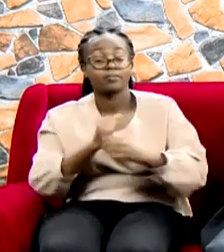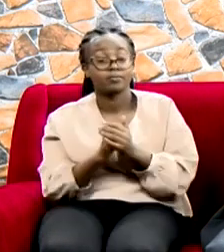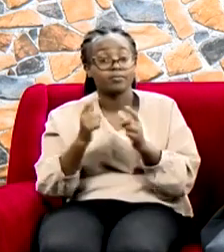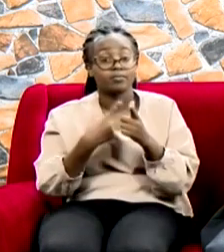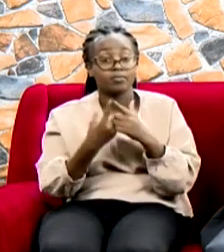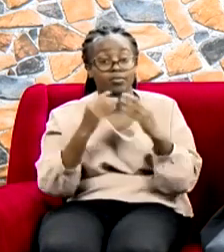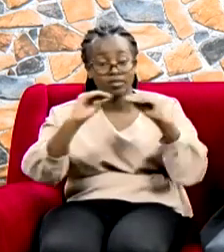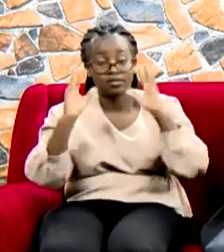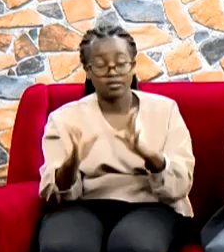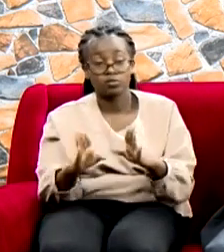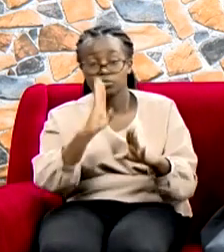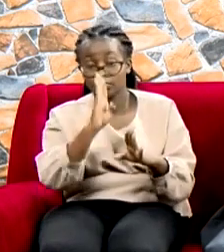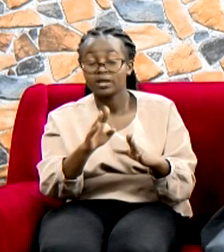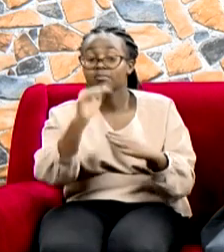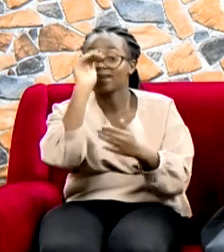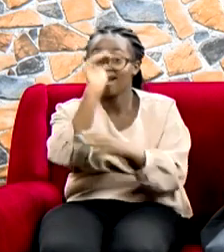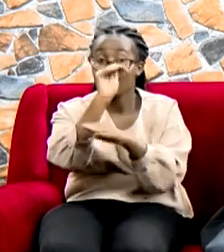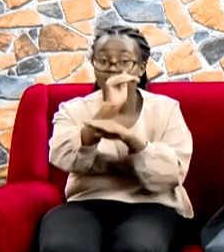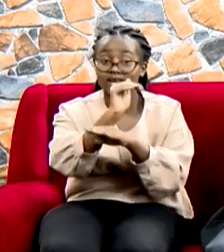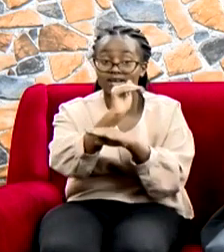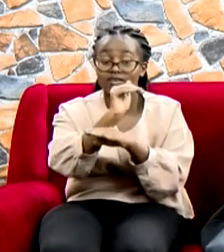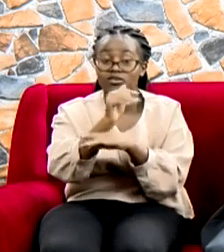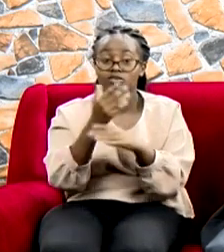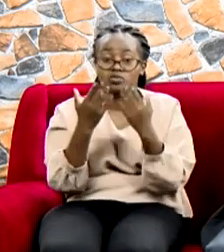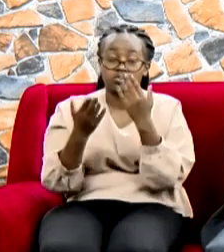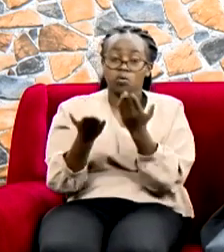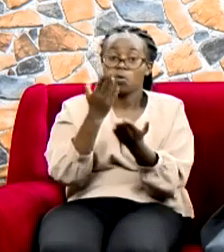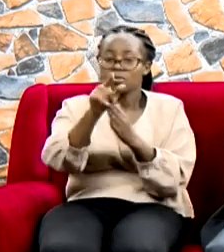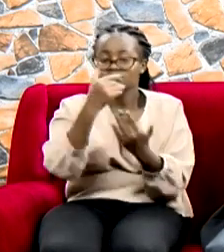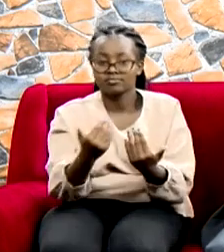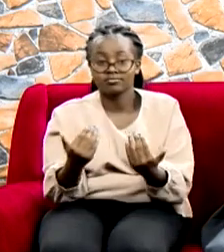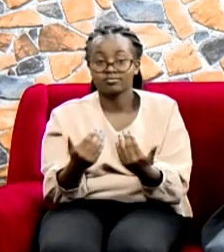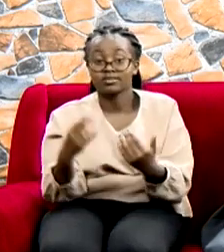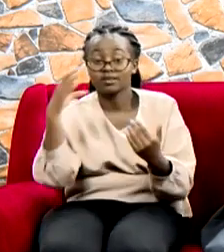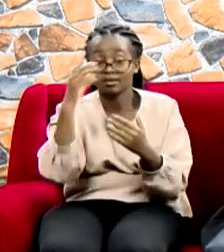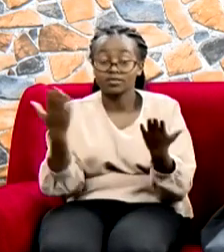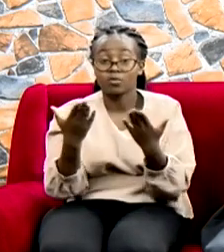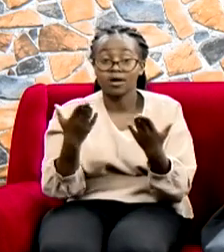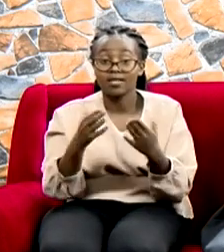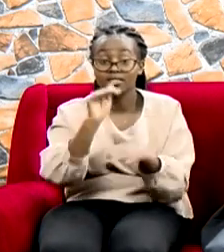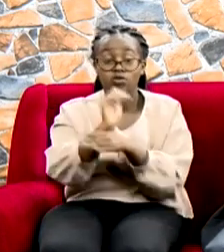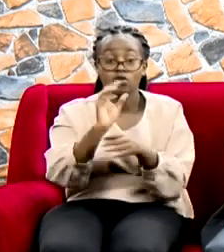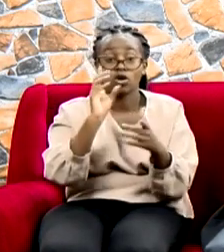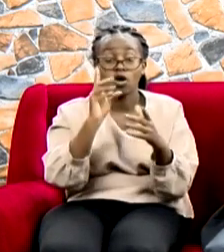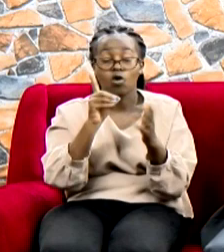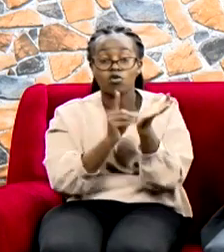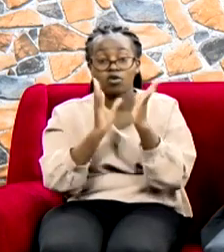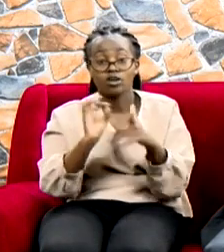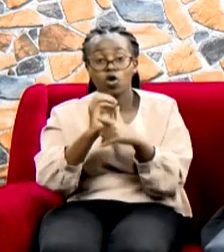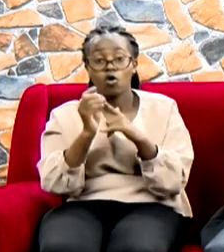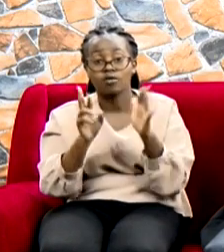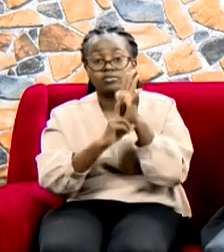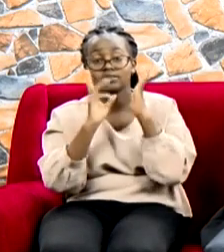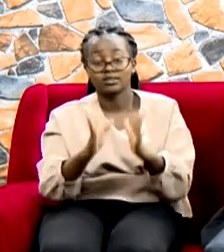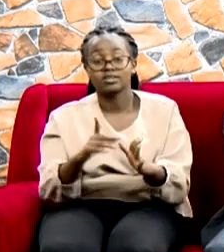the teachers will also be asked to rate the child. There are some cases where either the consultant or a representative will go to